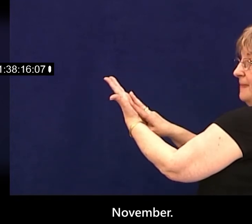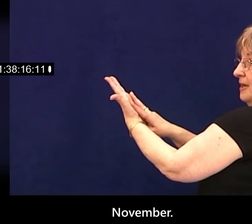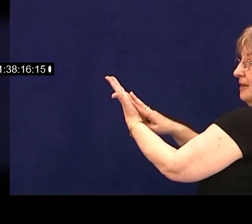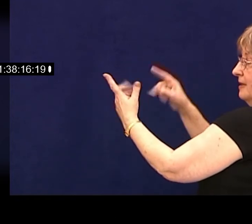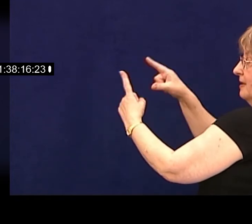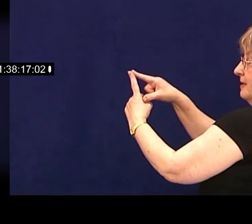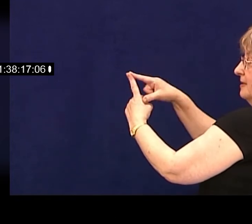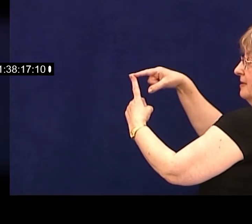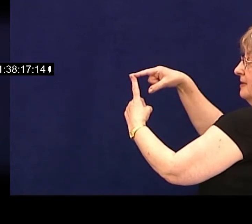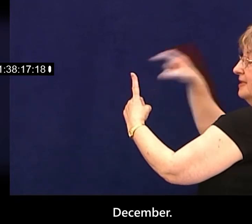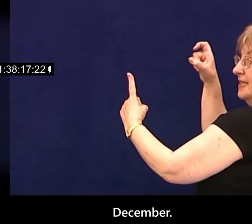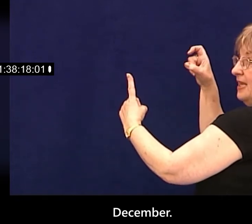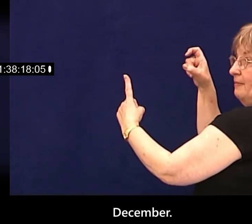November, December.